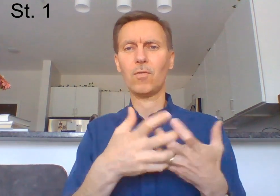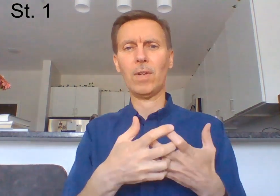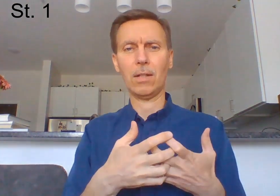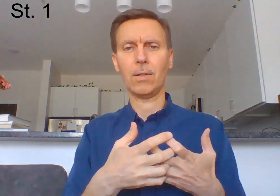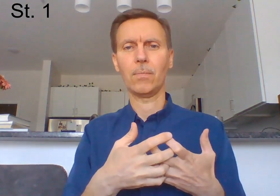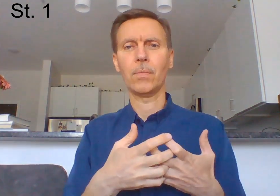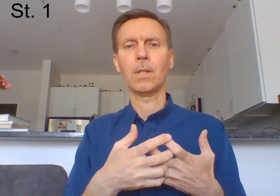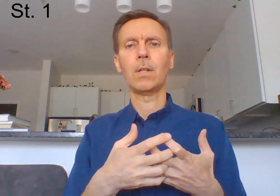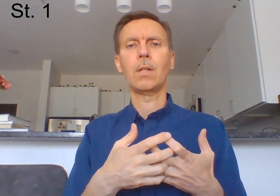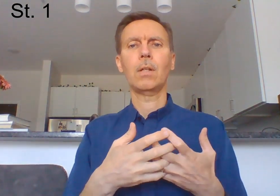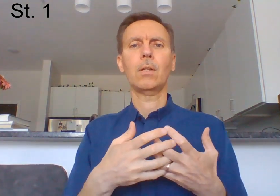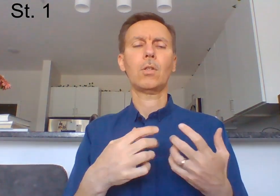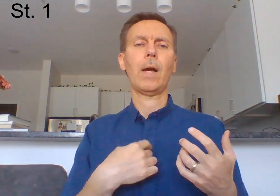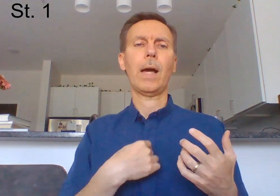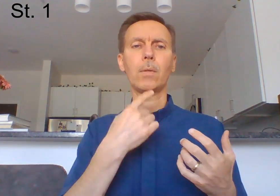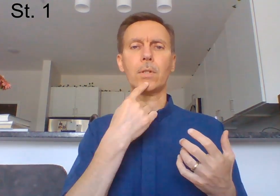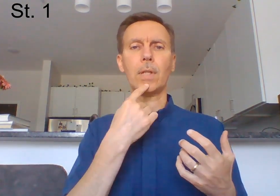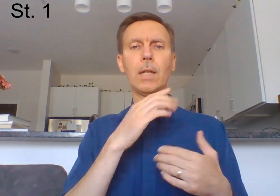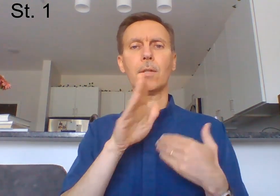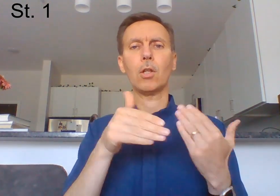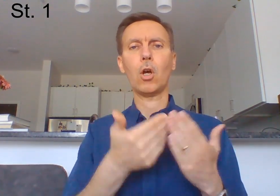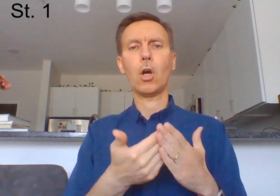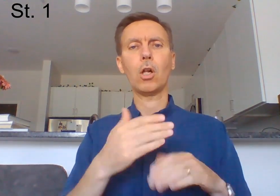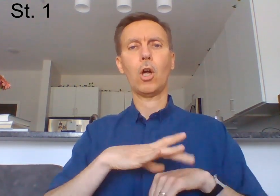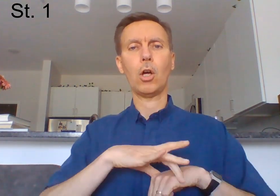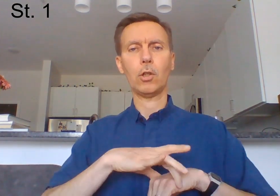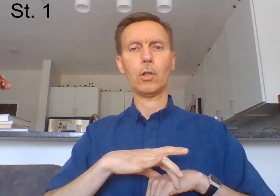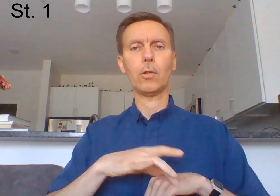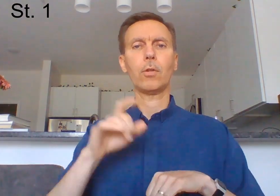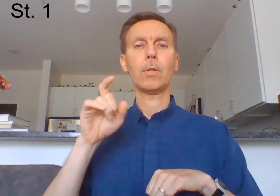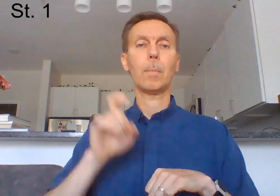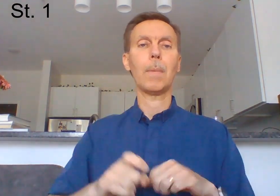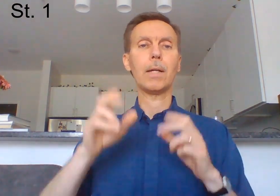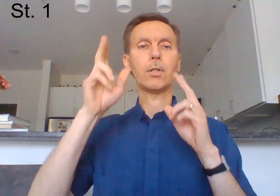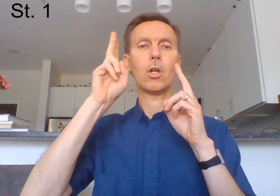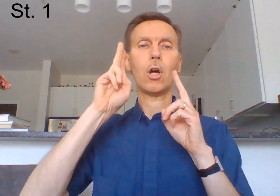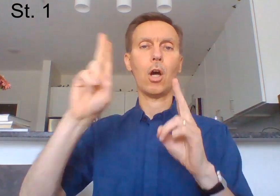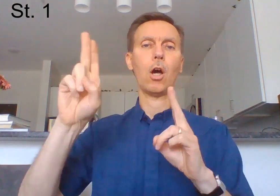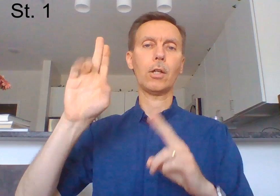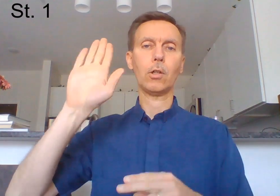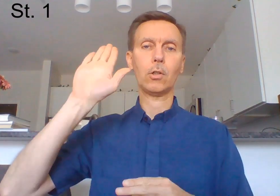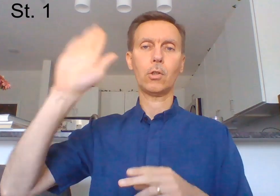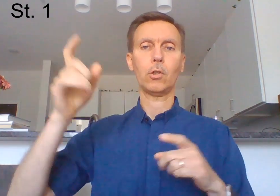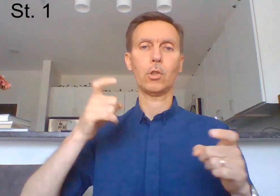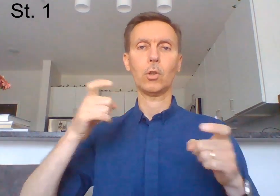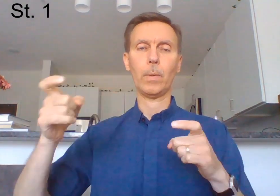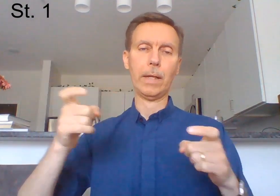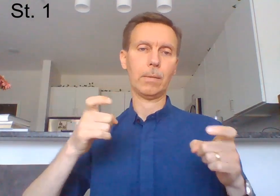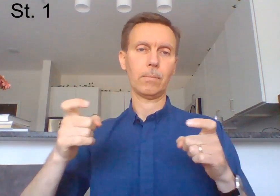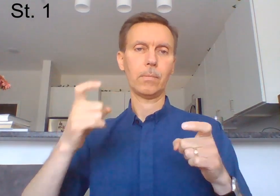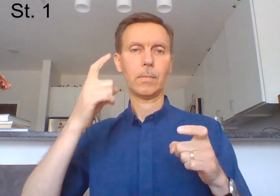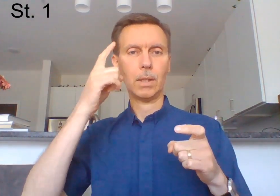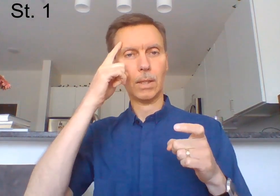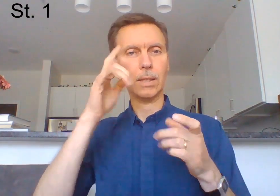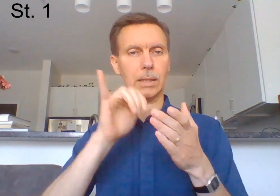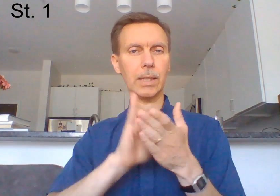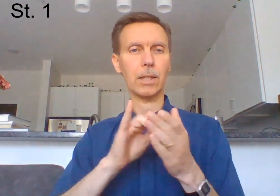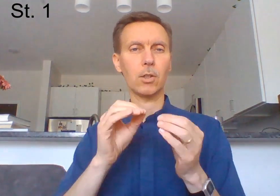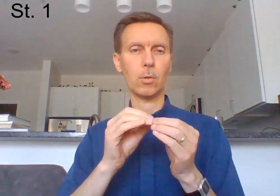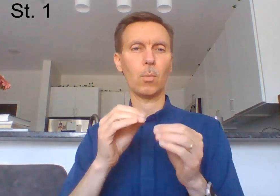fit. So I would say that all on earth must honor your reign. I think that's the